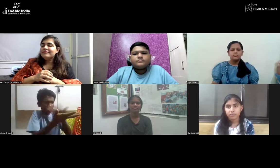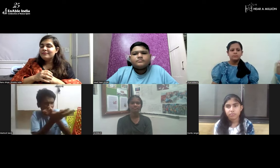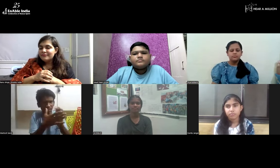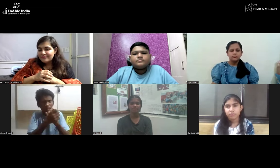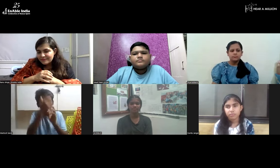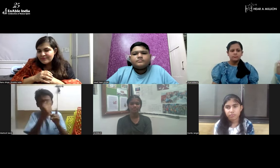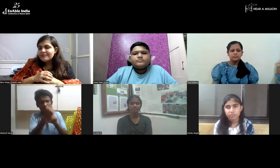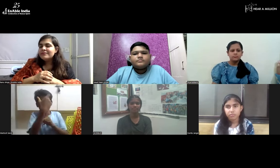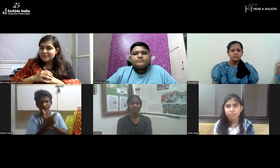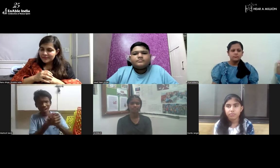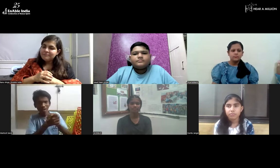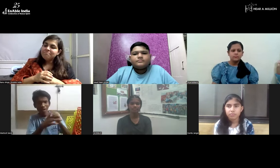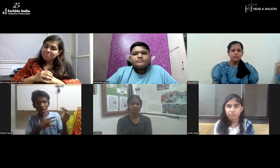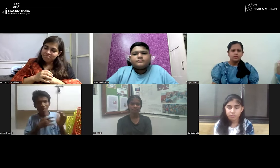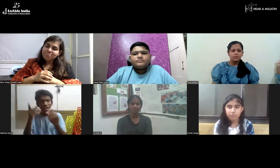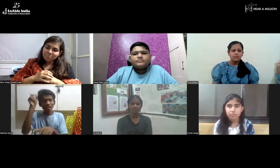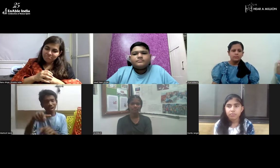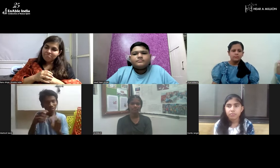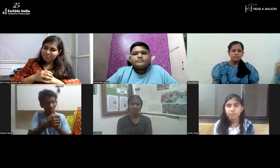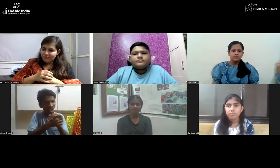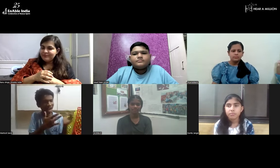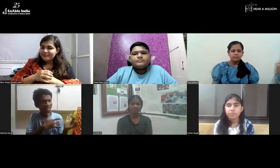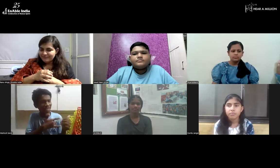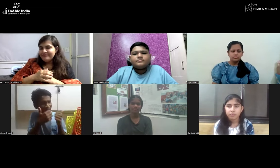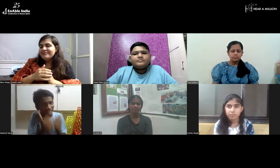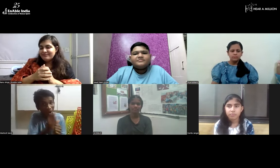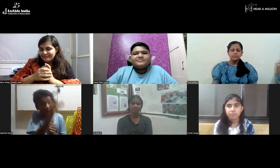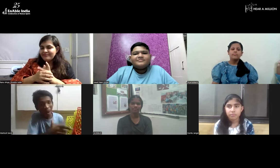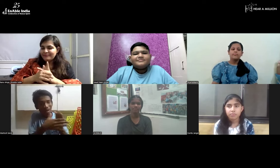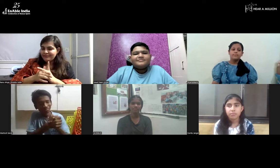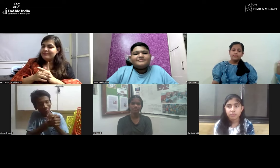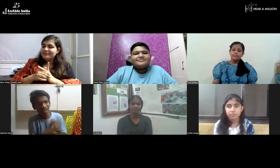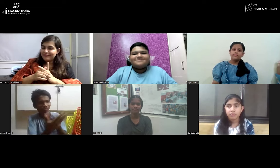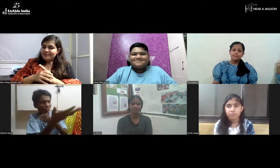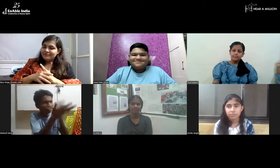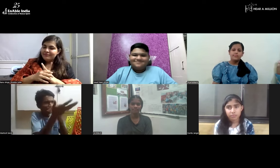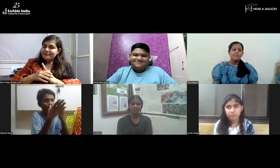you talk about it and complain.